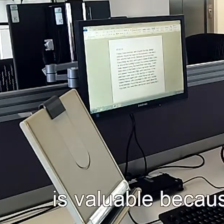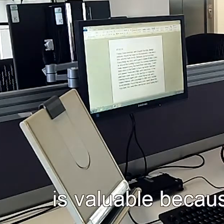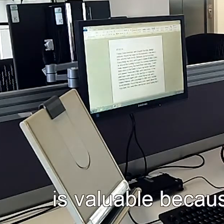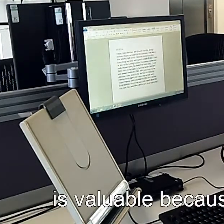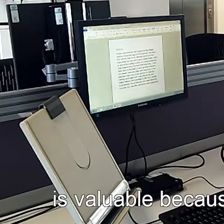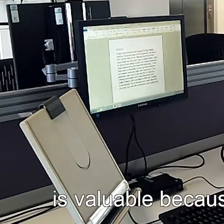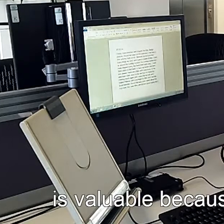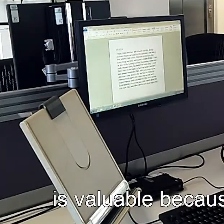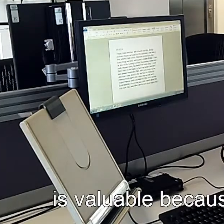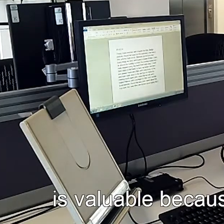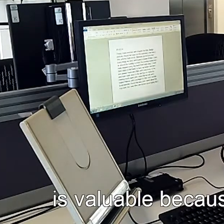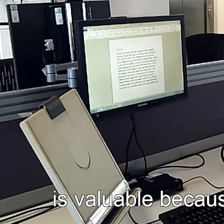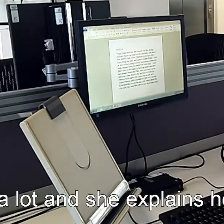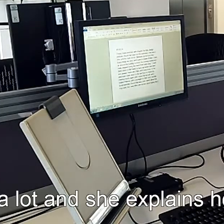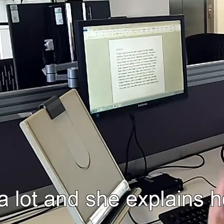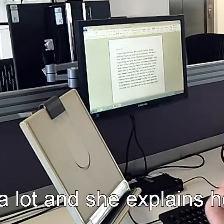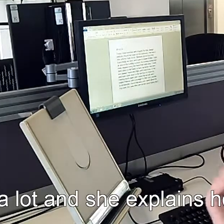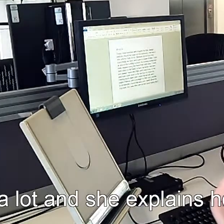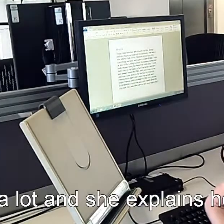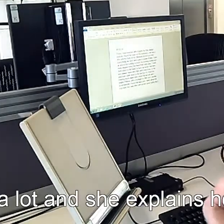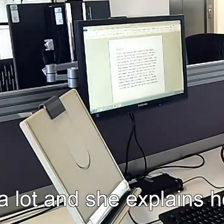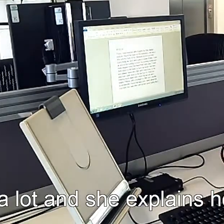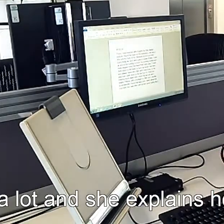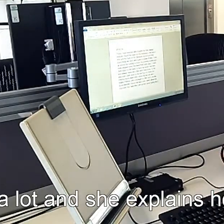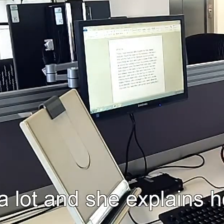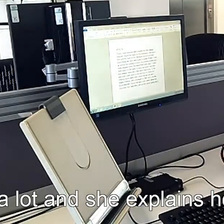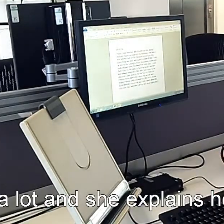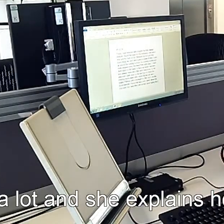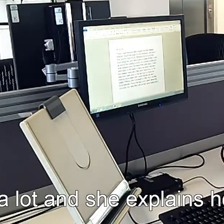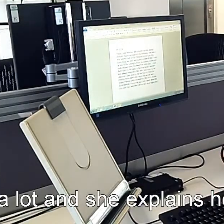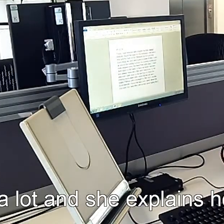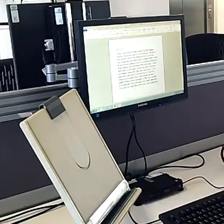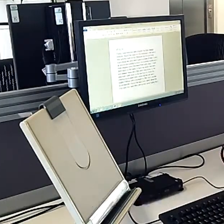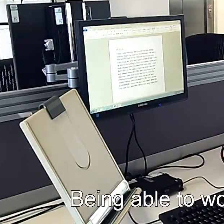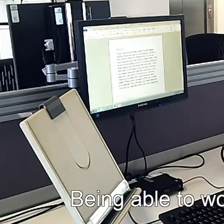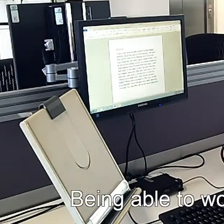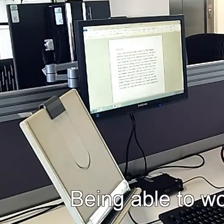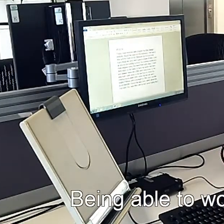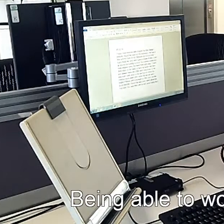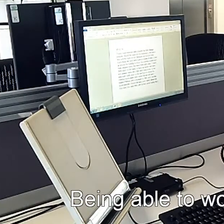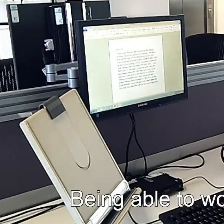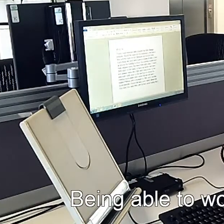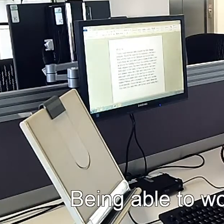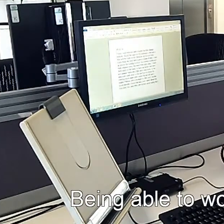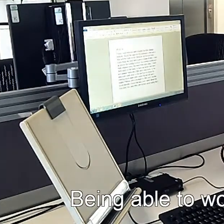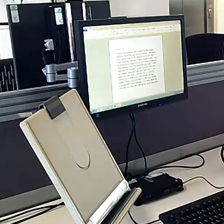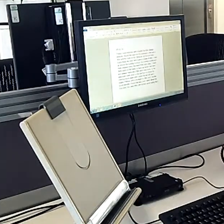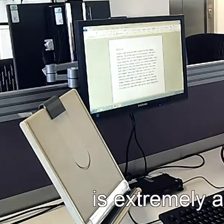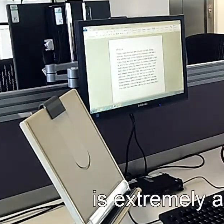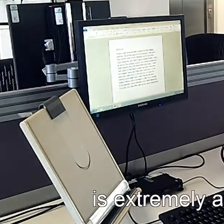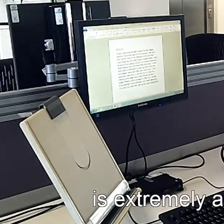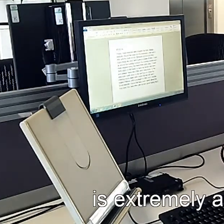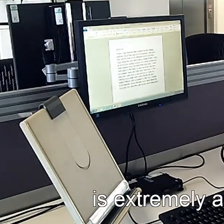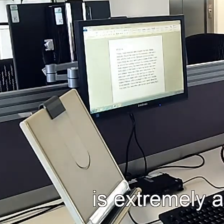she helps me a lot and just telling me what to do. And working with others